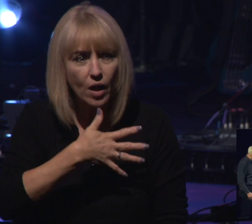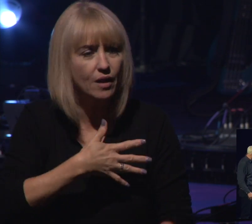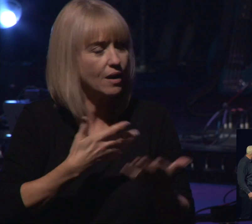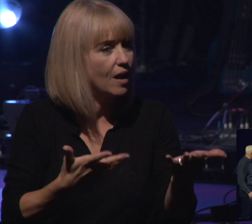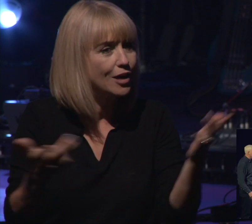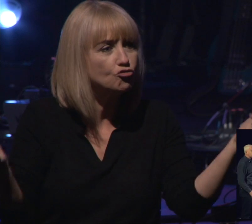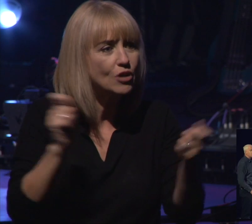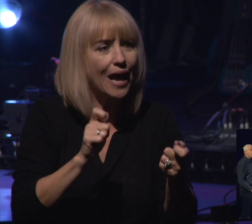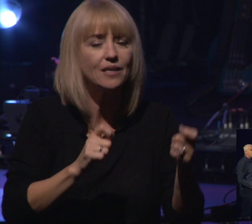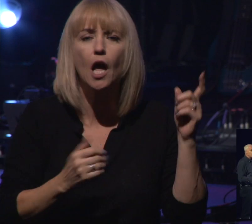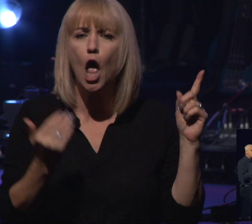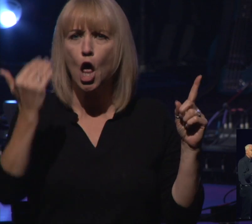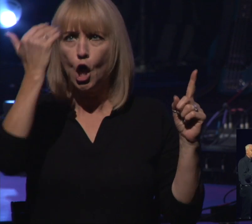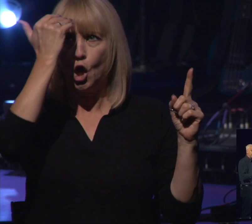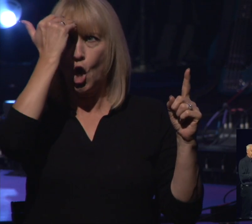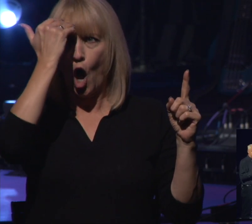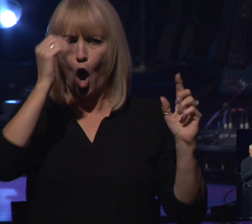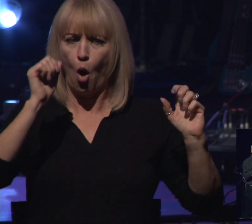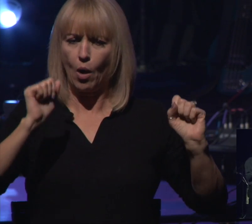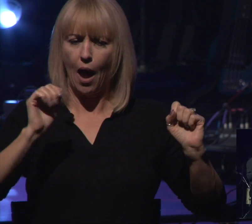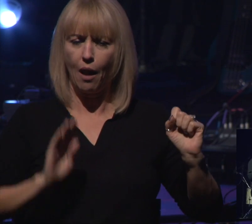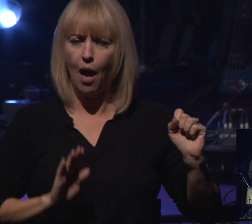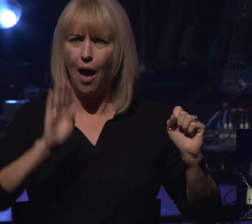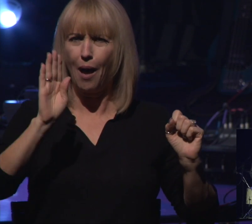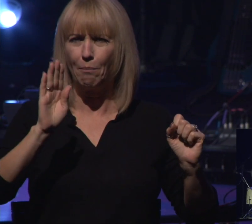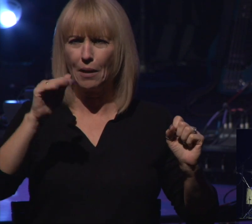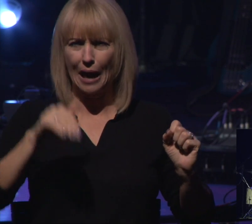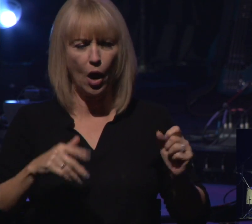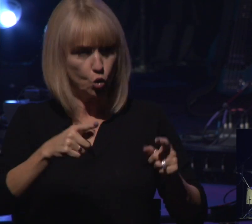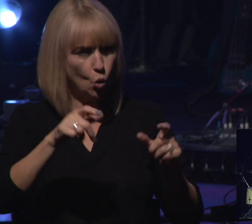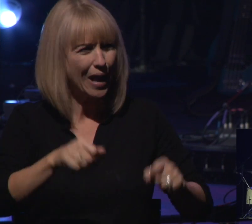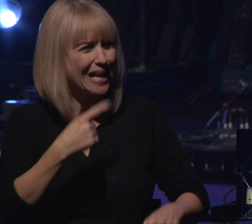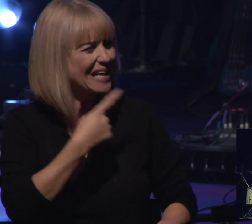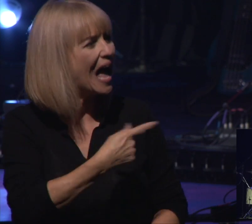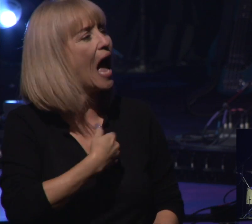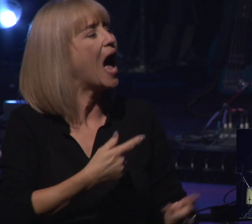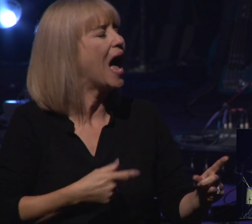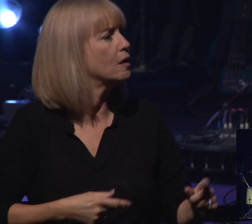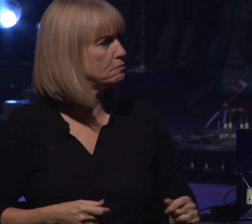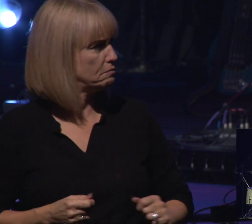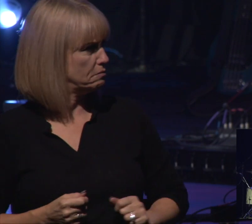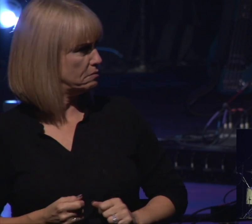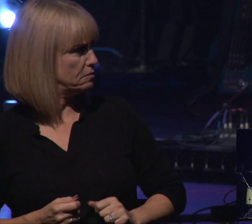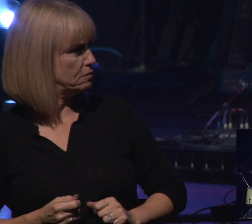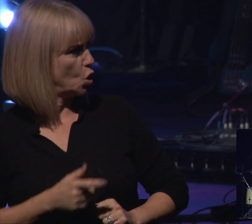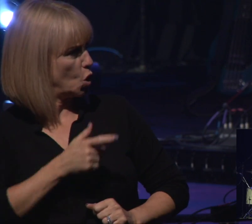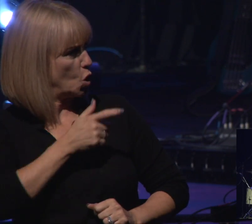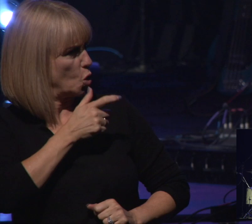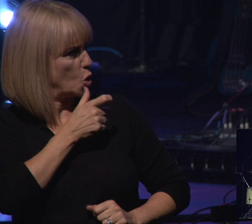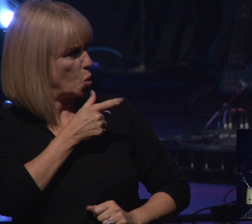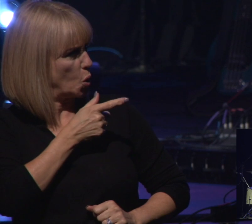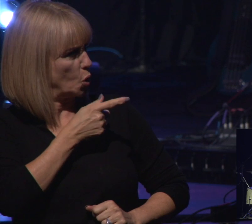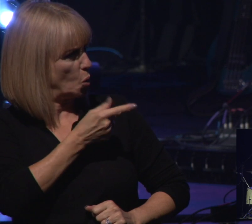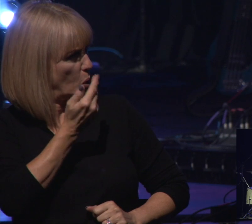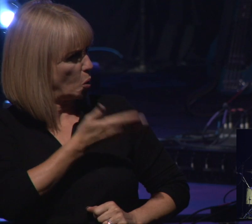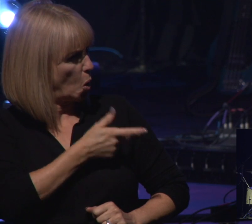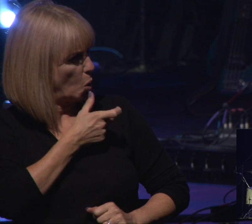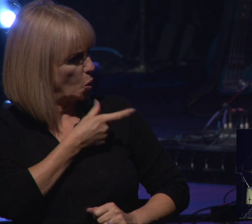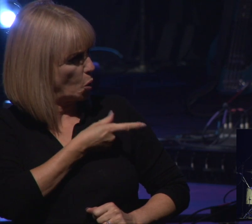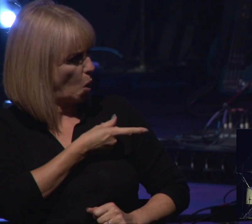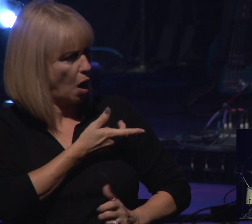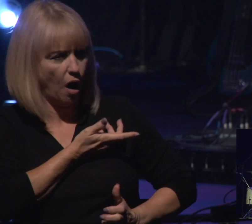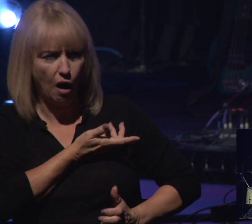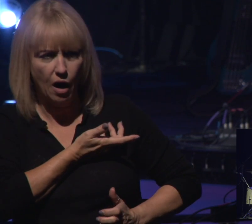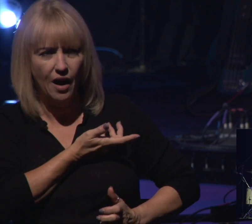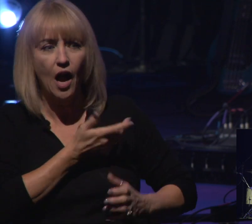learn that again. But this no goes up and down. You know those times in a relationship and you go, I don't even know who you are anymore. Go through phases of